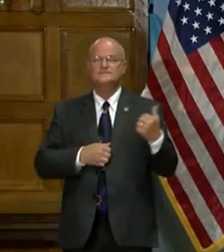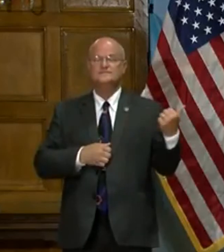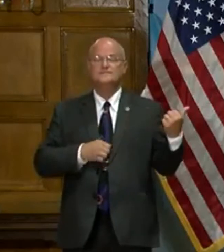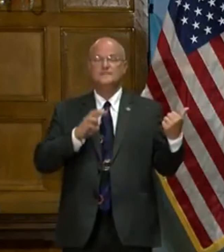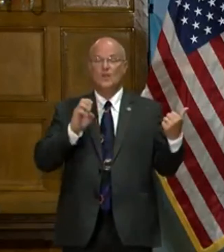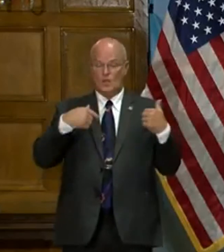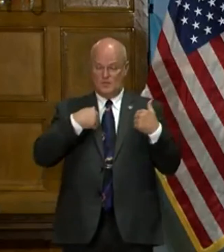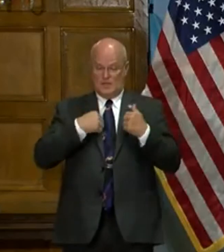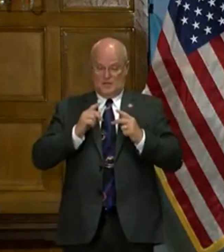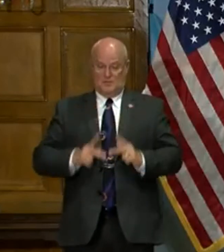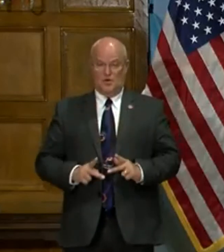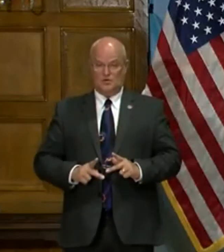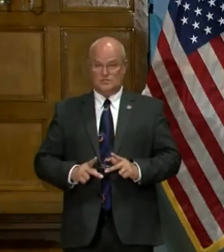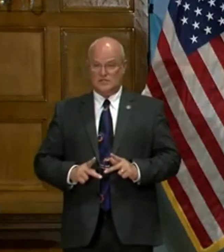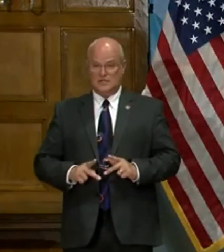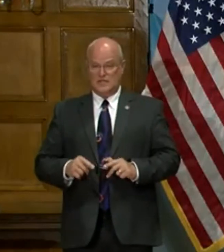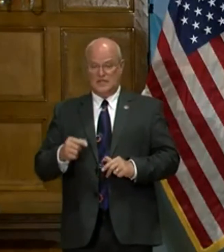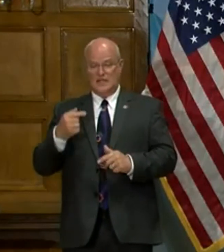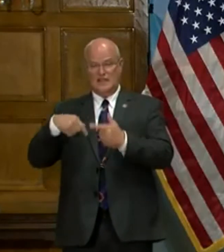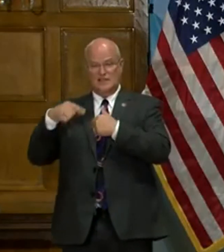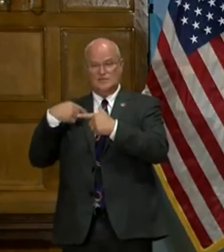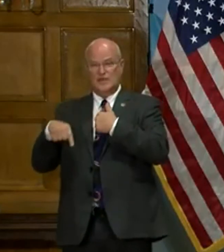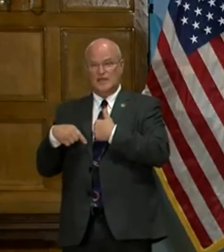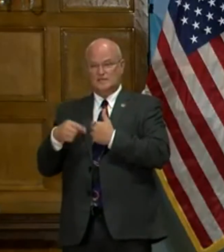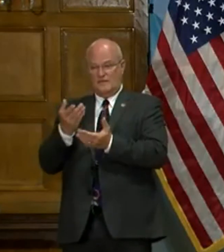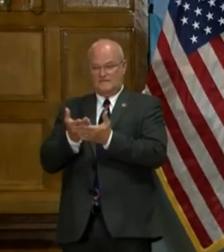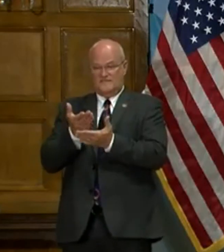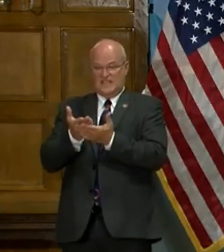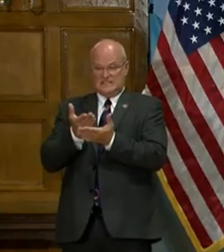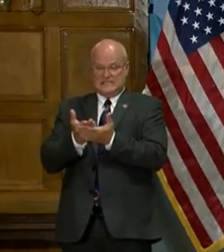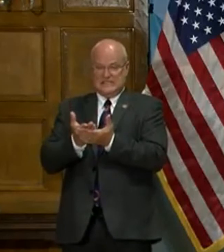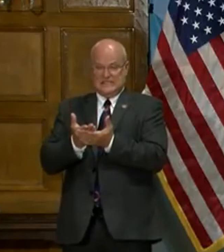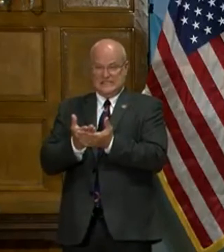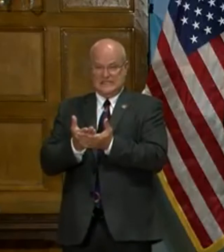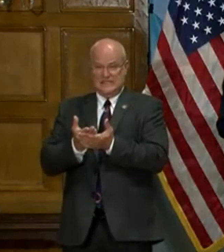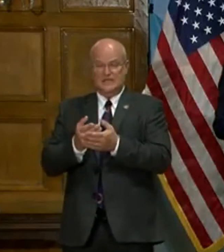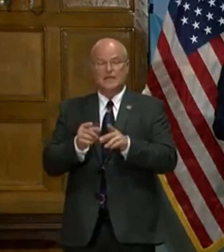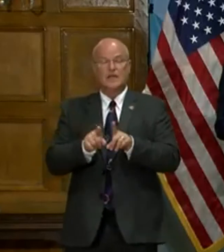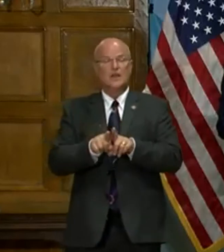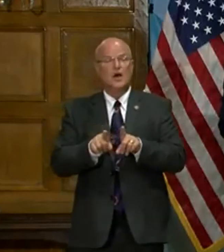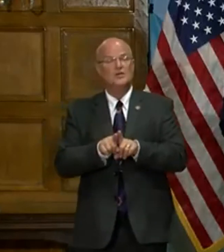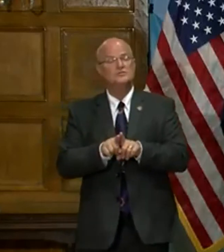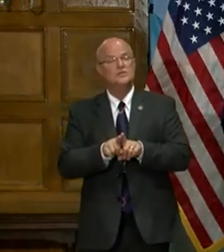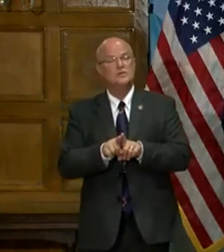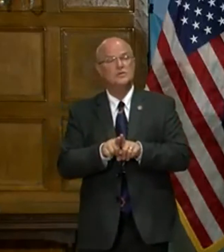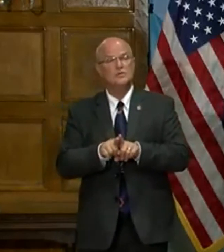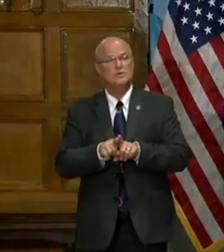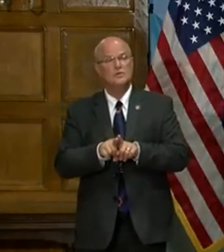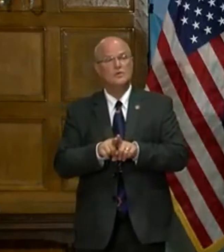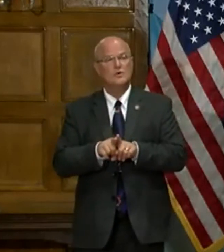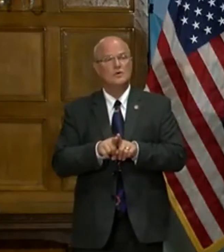Well, me personally, that kind of goes back to funding and also